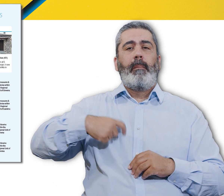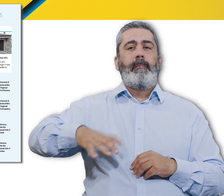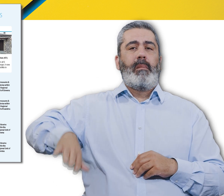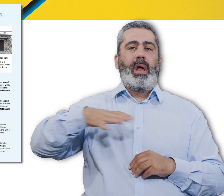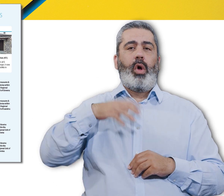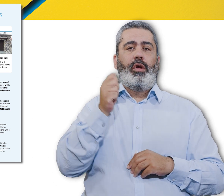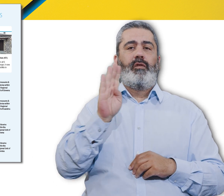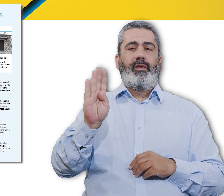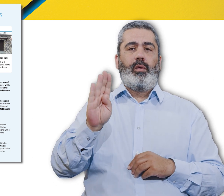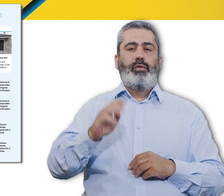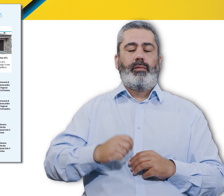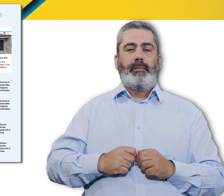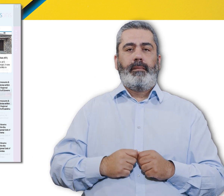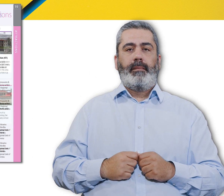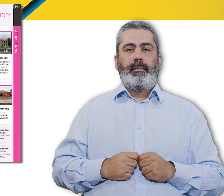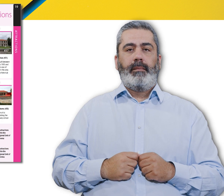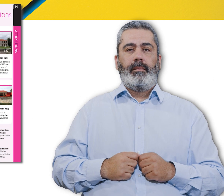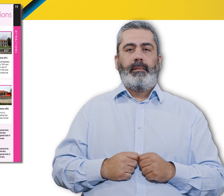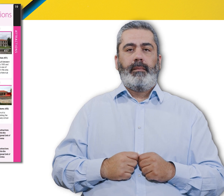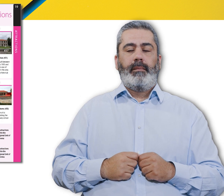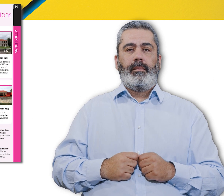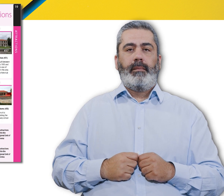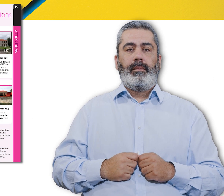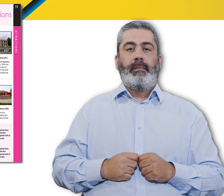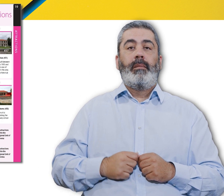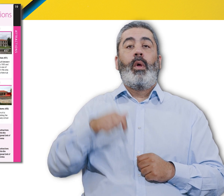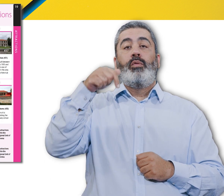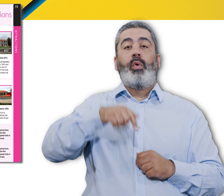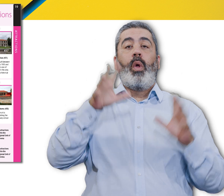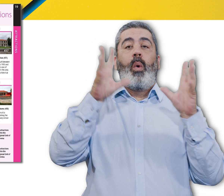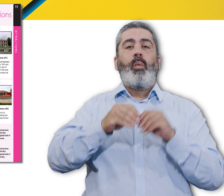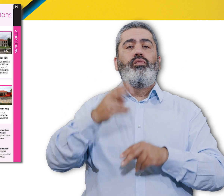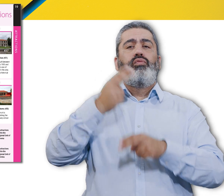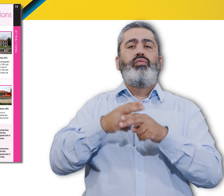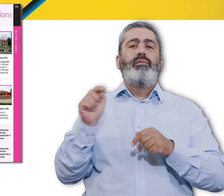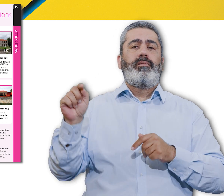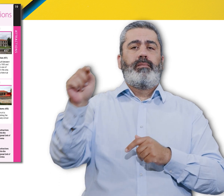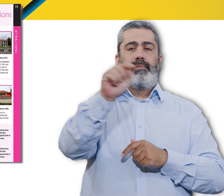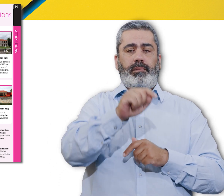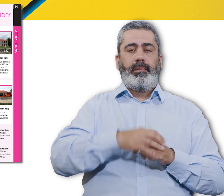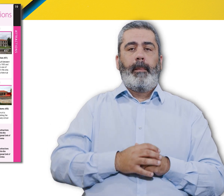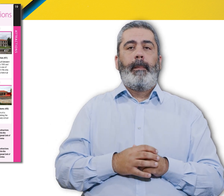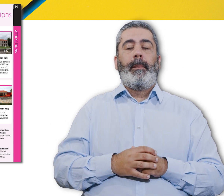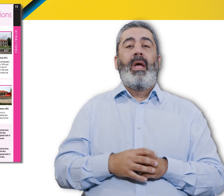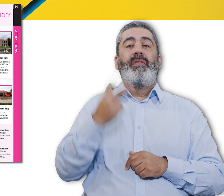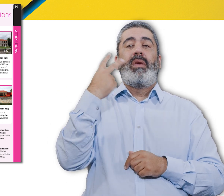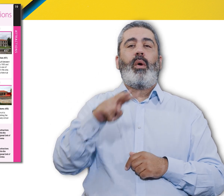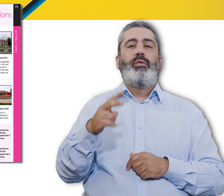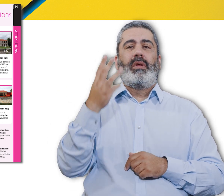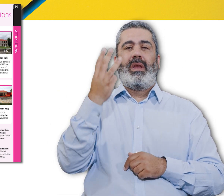books. End of page 18. Section: Attractions. Vikas Gorge Viewpoint,